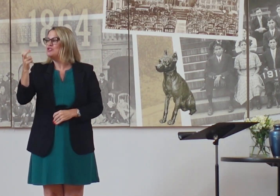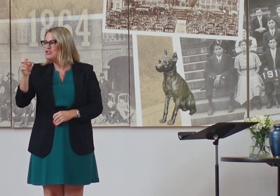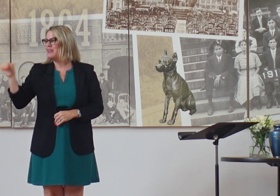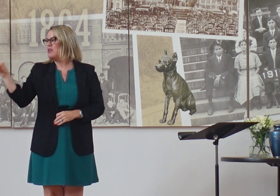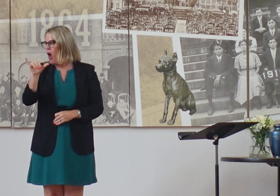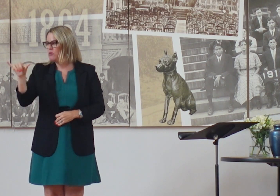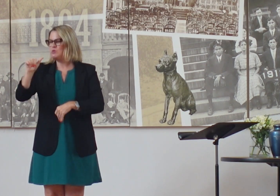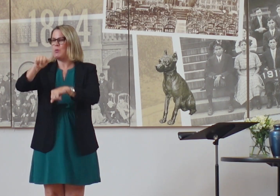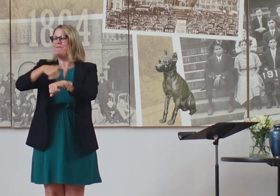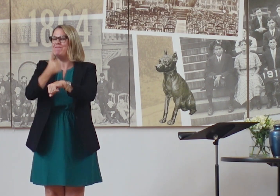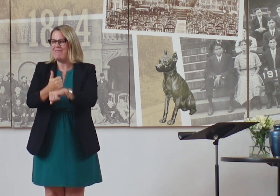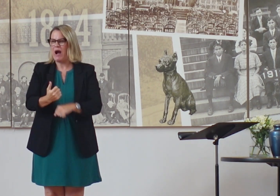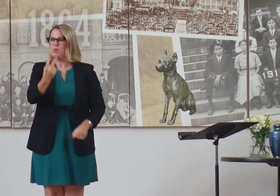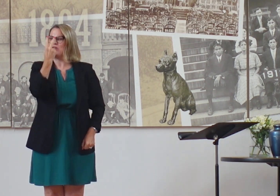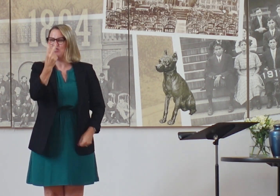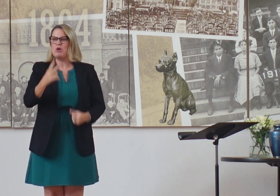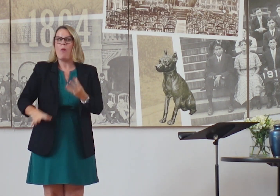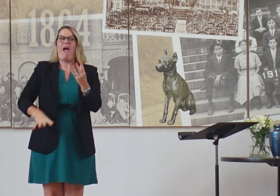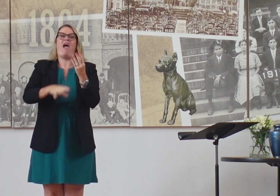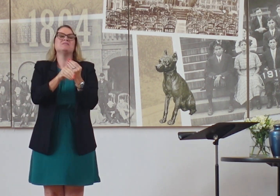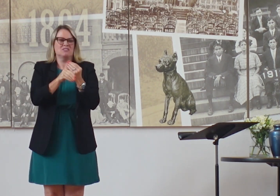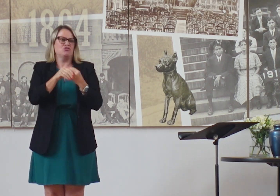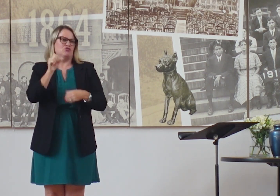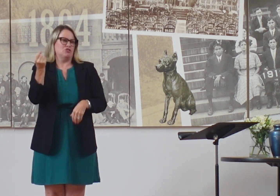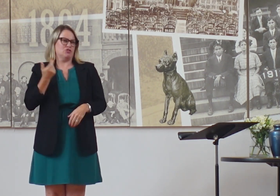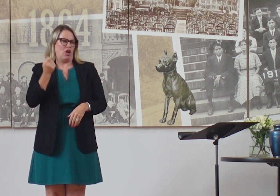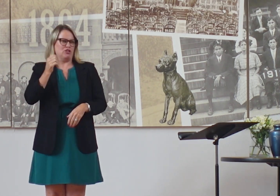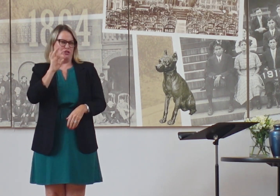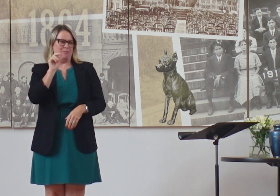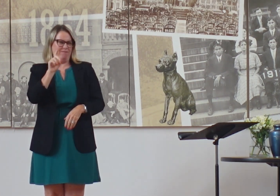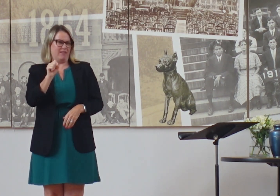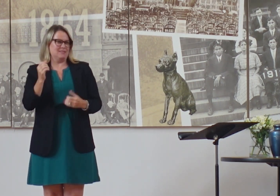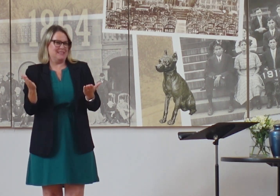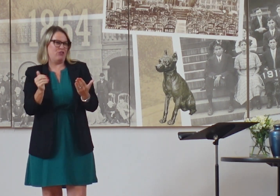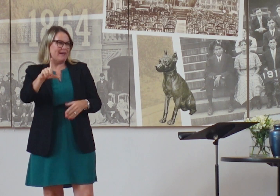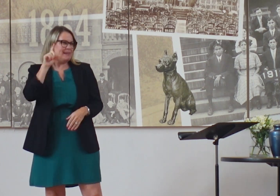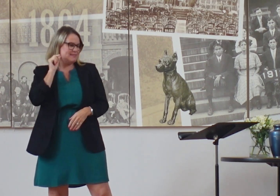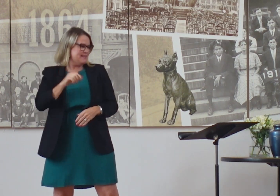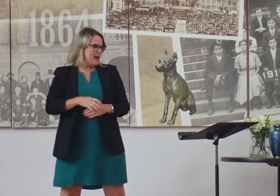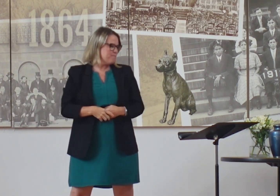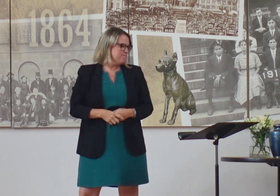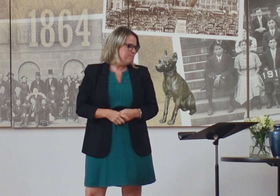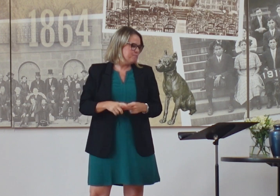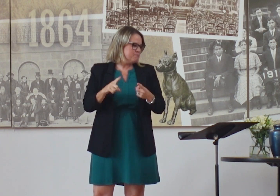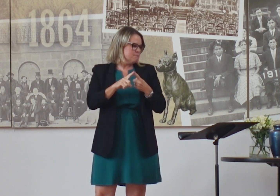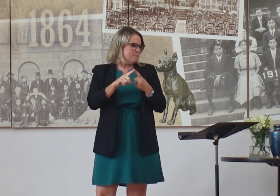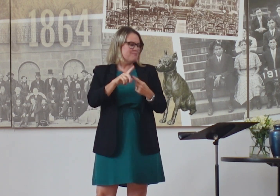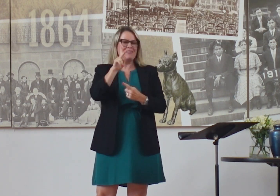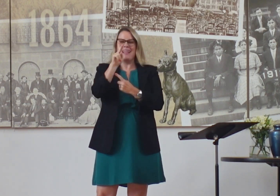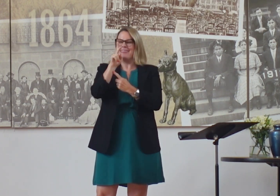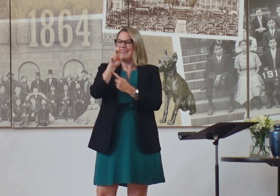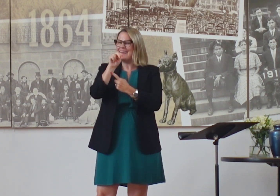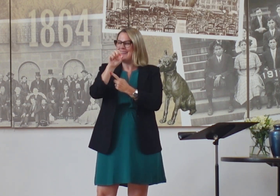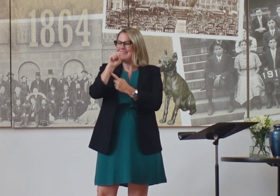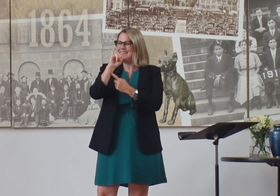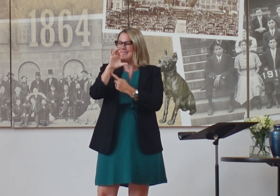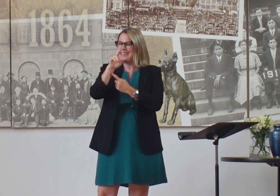scholarship fund. She also founded two additional scholarship funds here at Gallaudet. One is